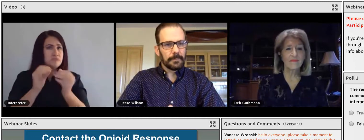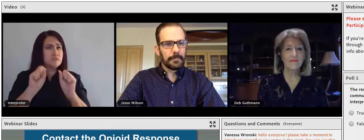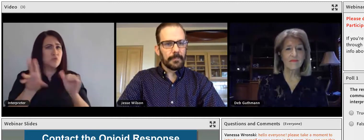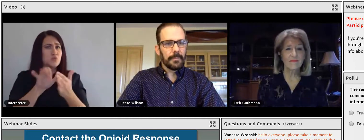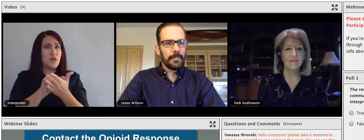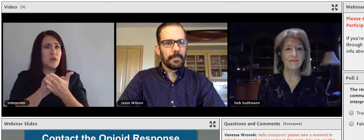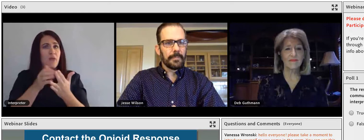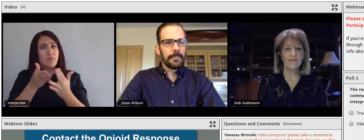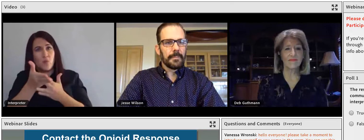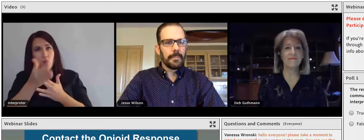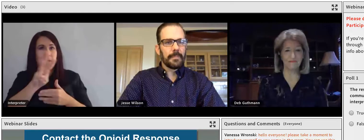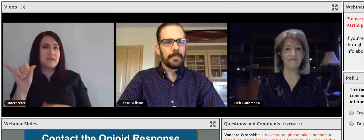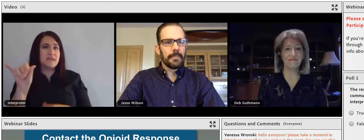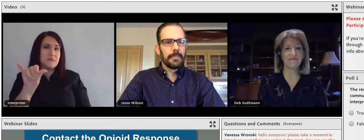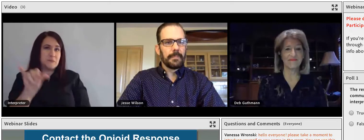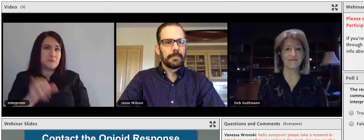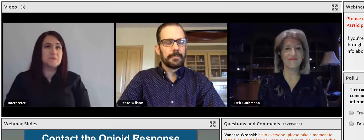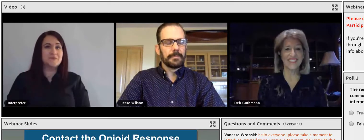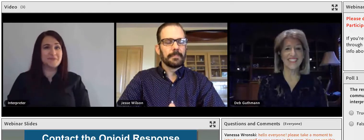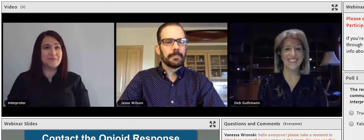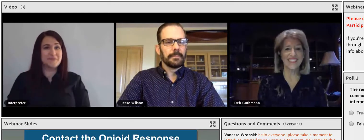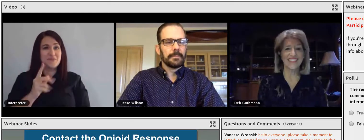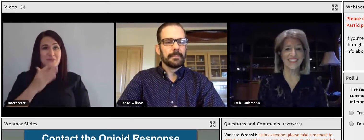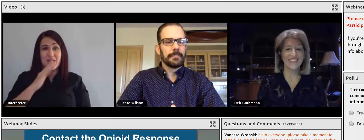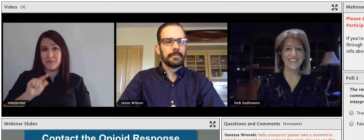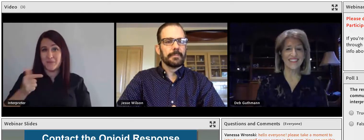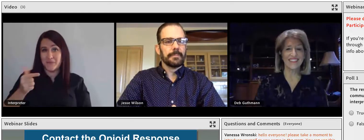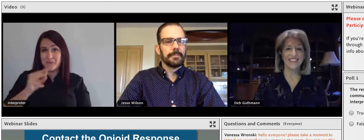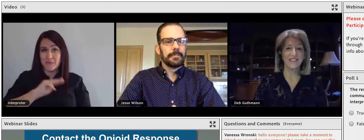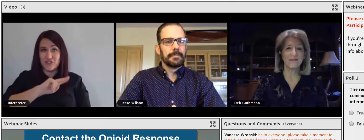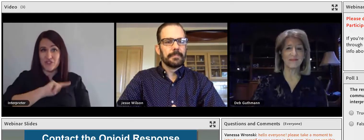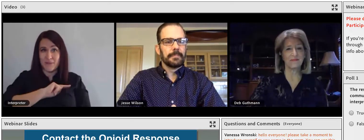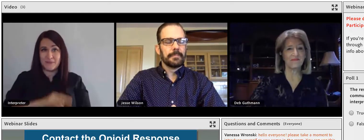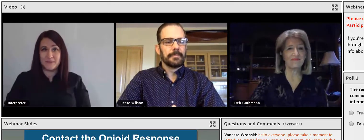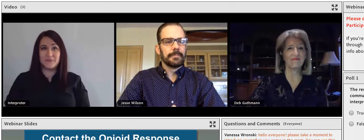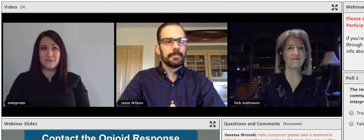the website as well. Thanks, Michelle.